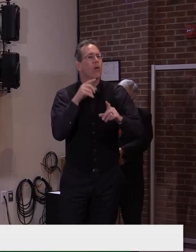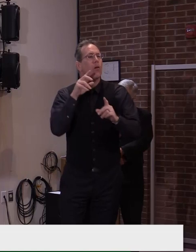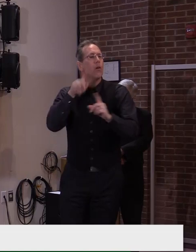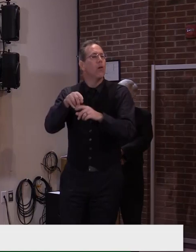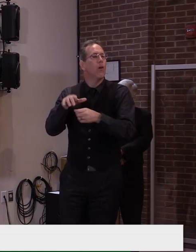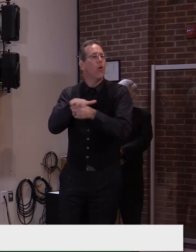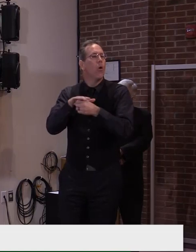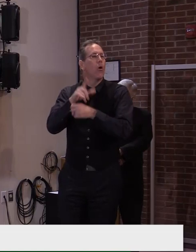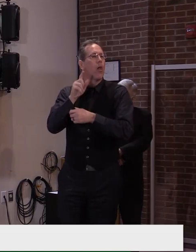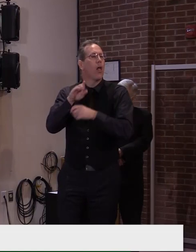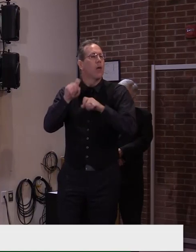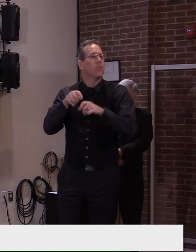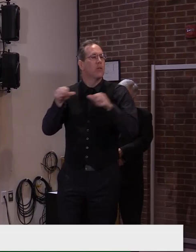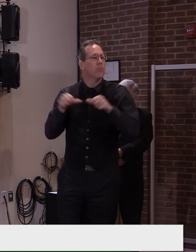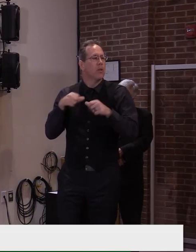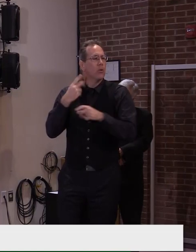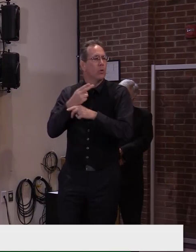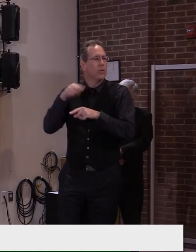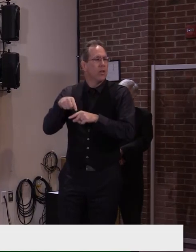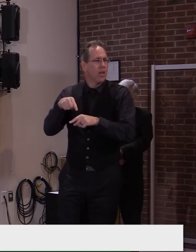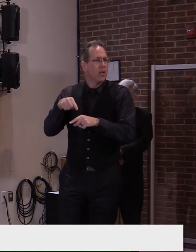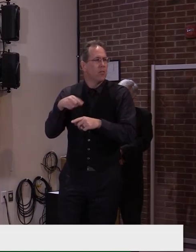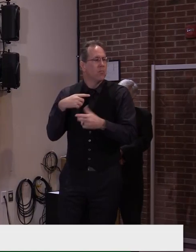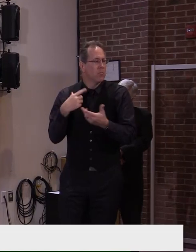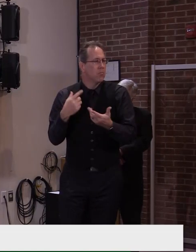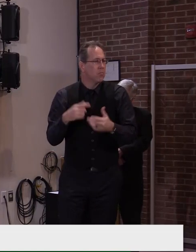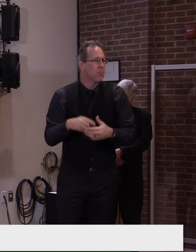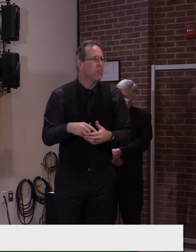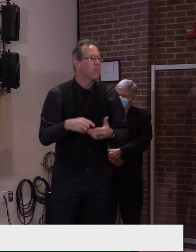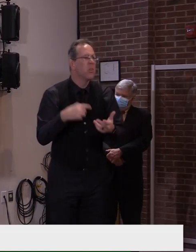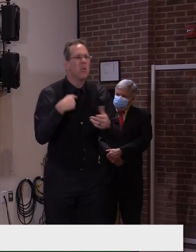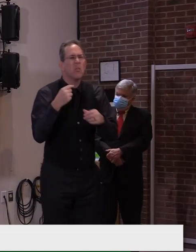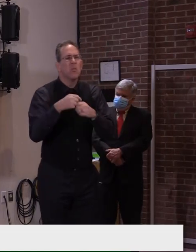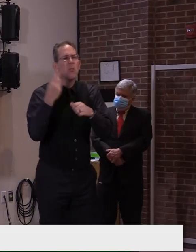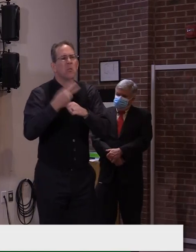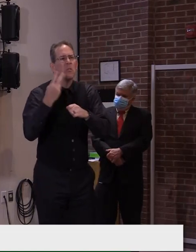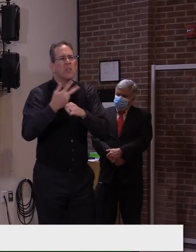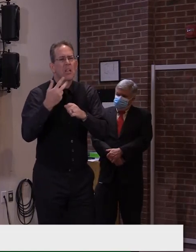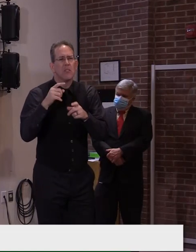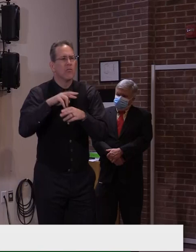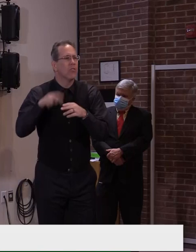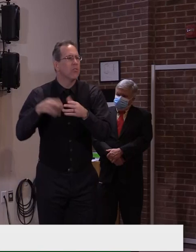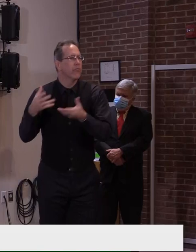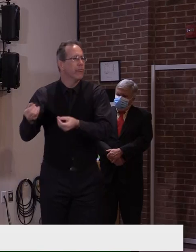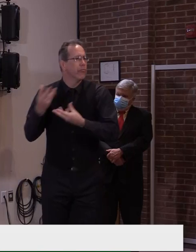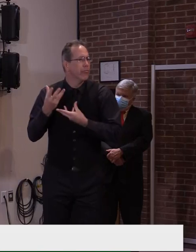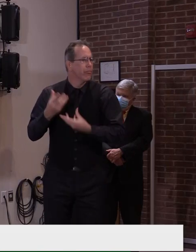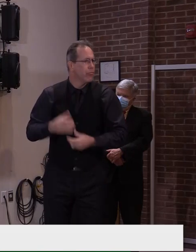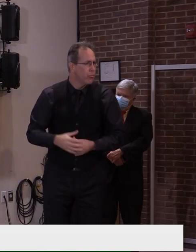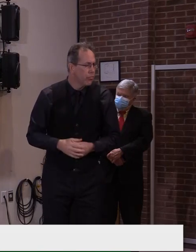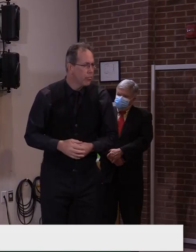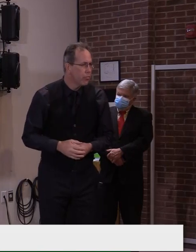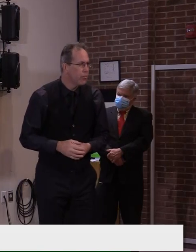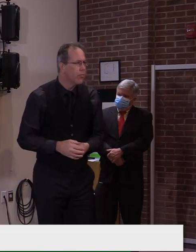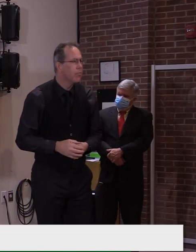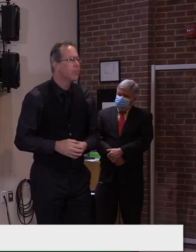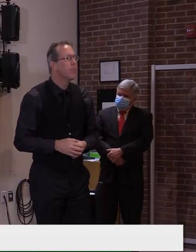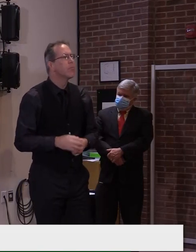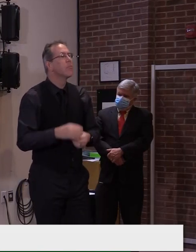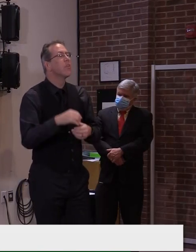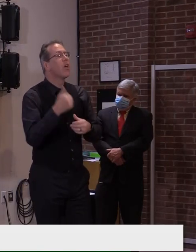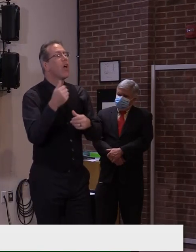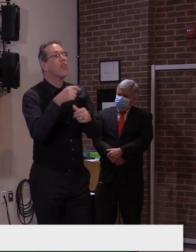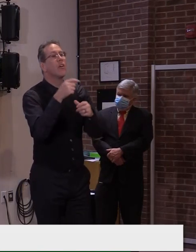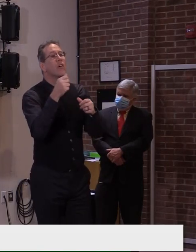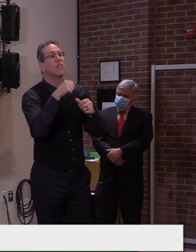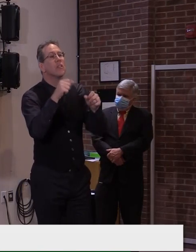turnaround time. There are laboratory corporations that can take longer. So depending on where